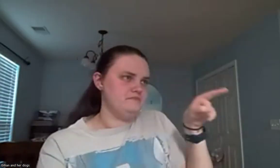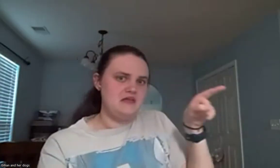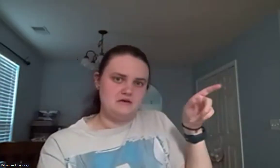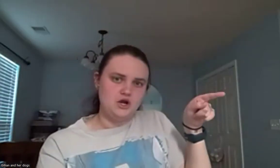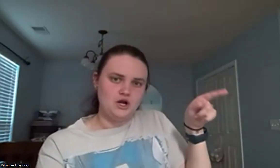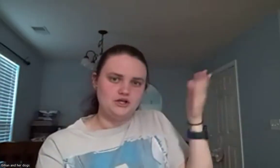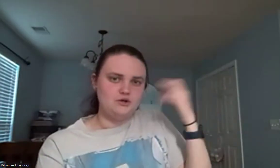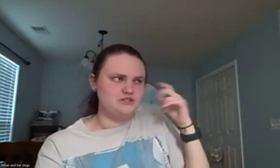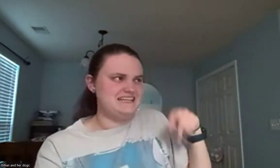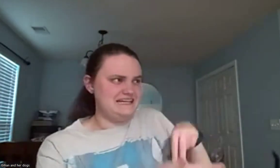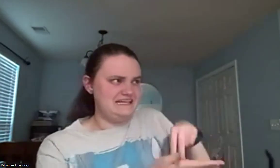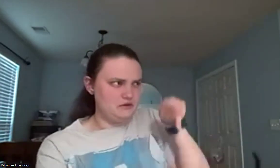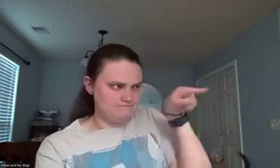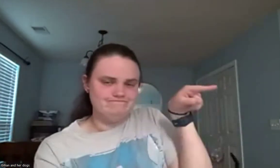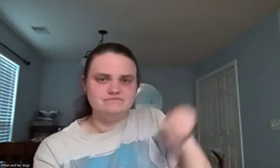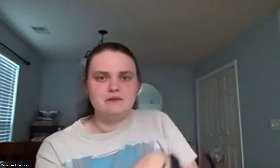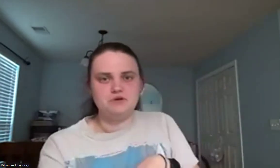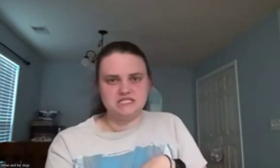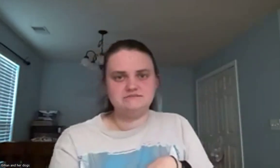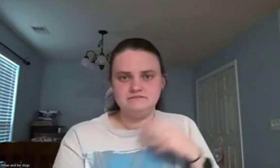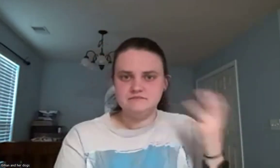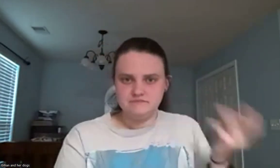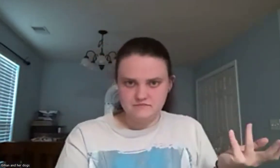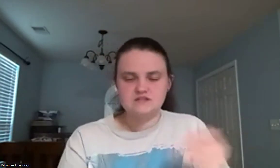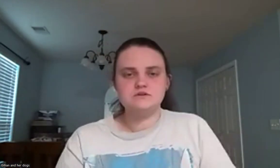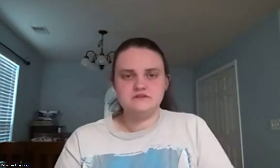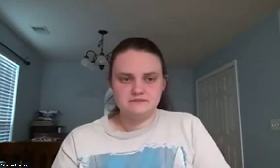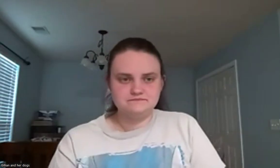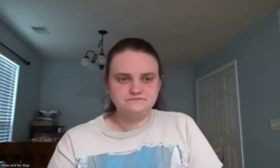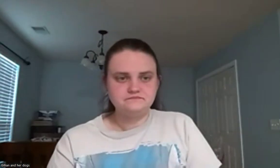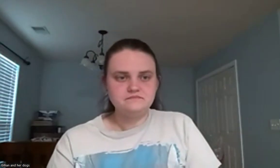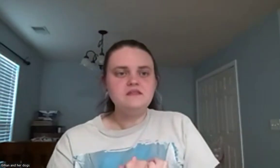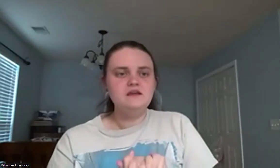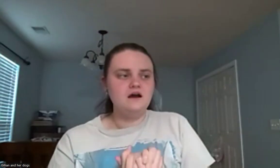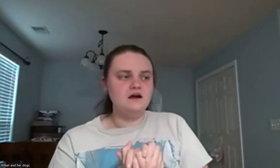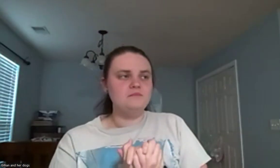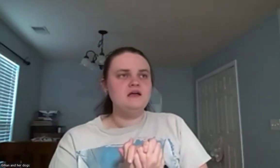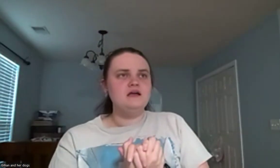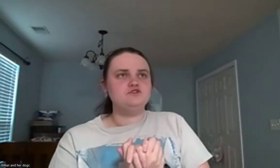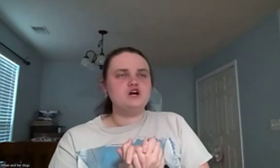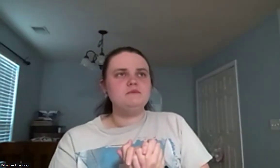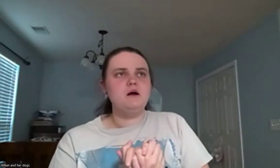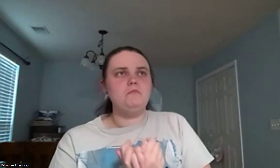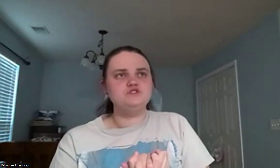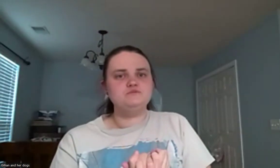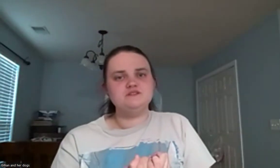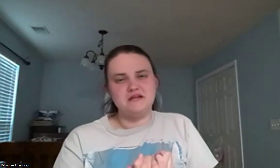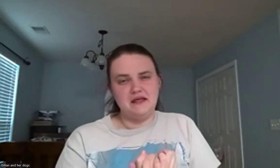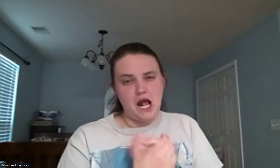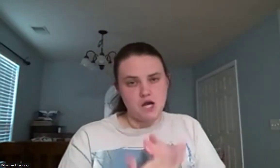that, her, we're standing there, that person, that sort of thing. If you're talking about multiples of like